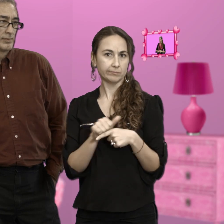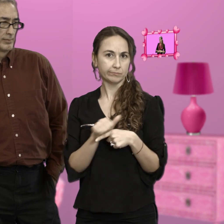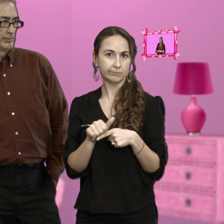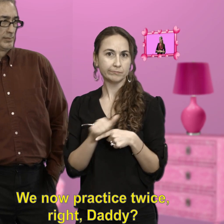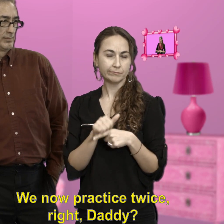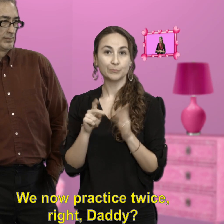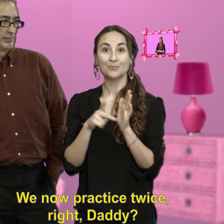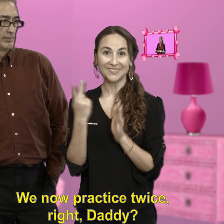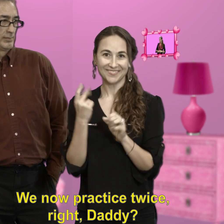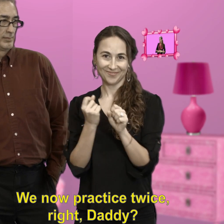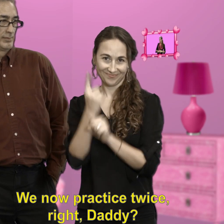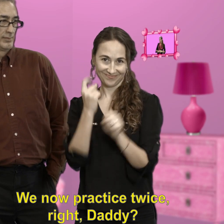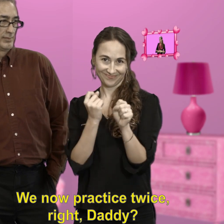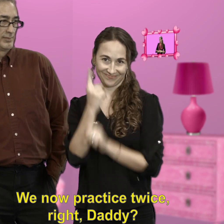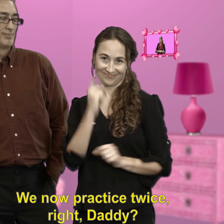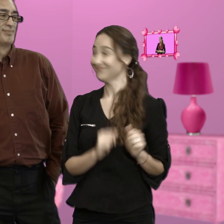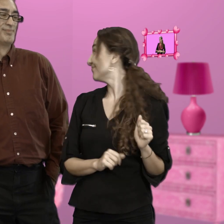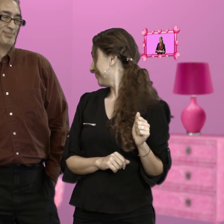We now practice twice, right, Daddy?